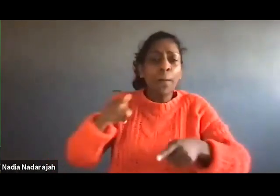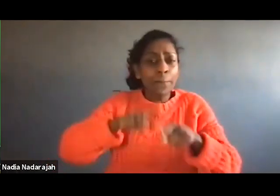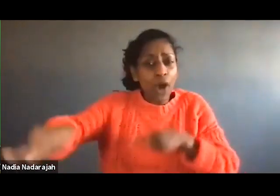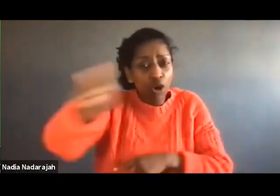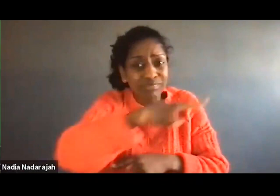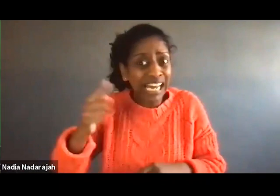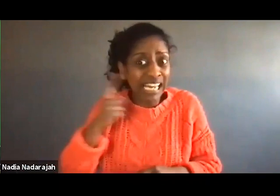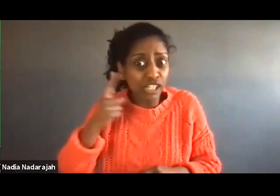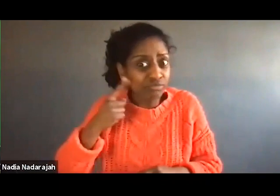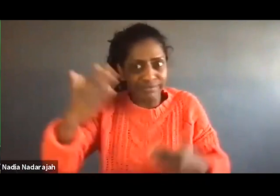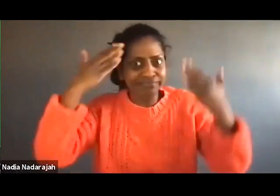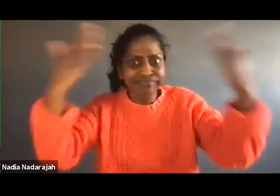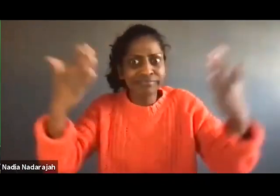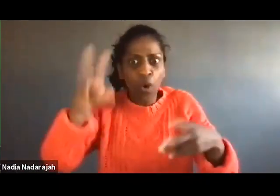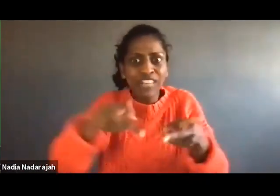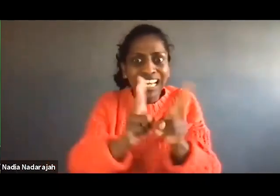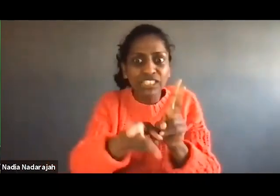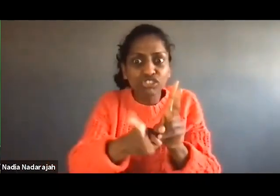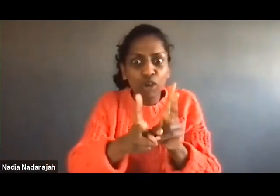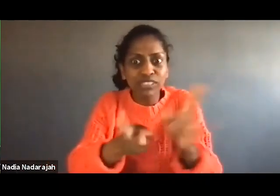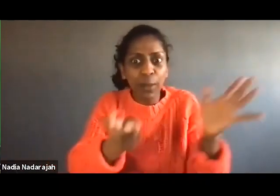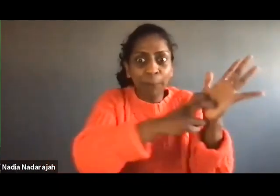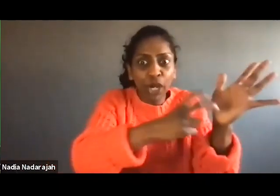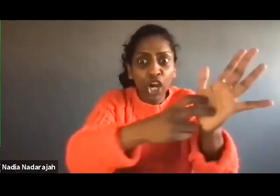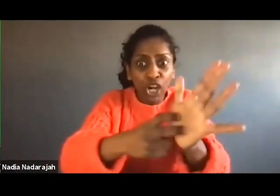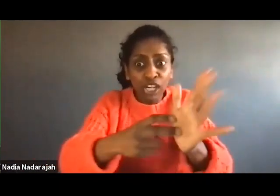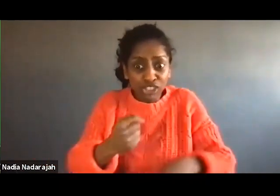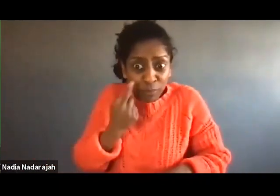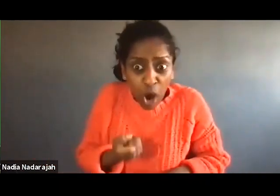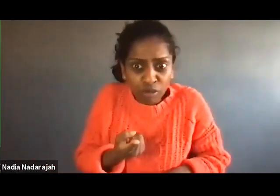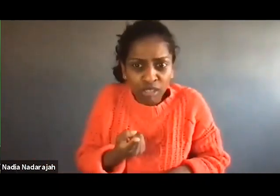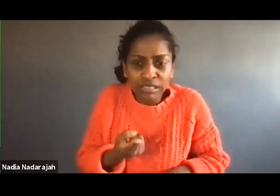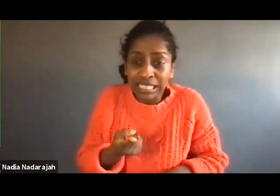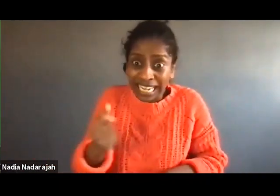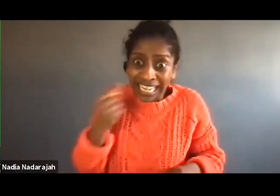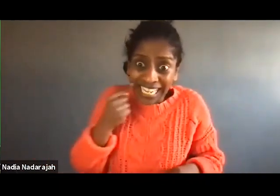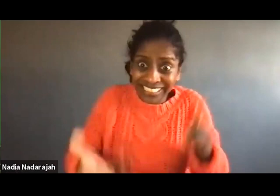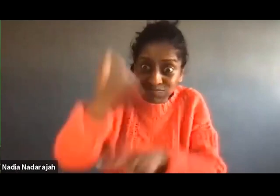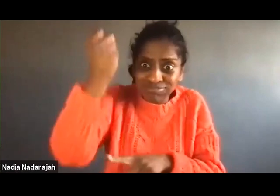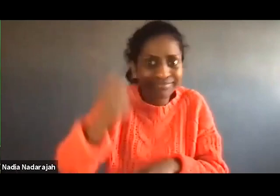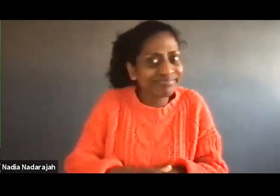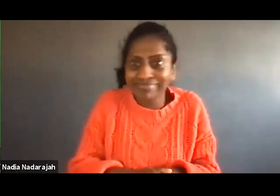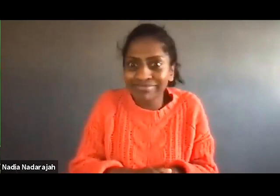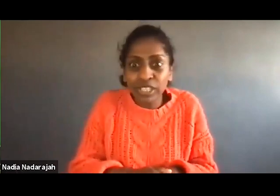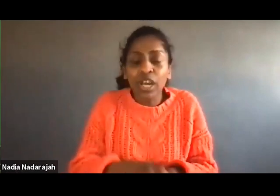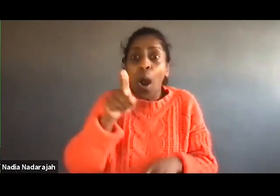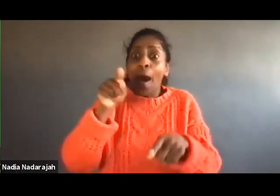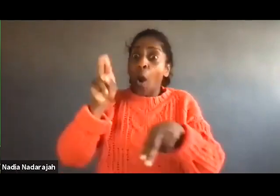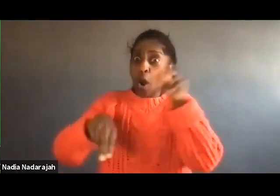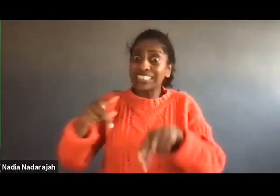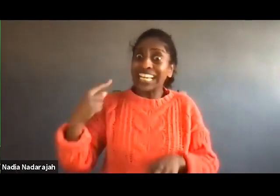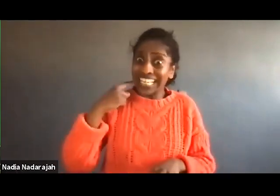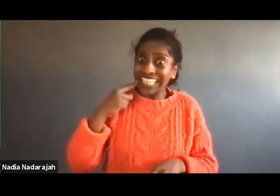sometimes they want you to attend the next day, which can be really difficult. For hearing people, it's not so much of an issue, but for deaf people, to book an interpreter the next